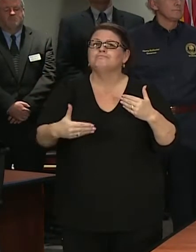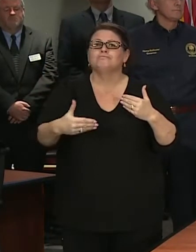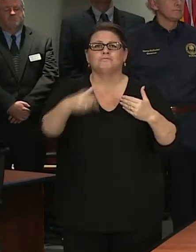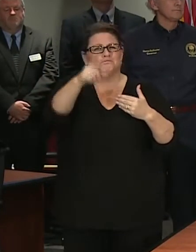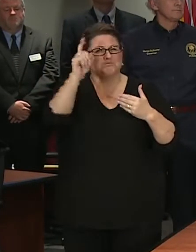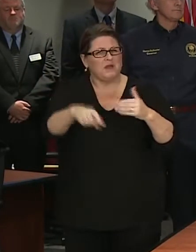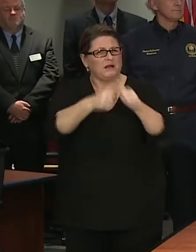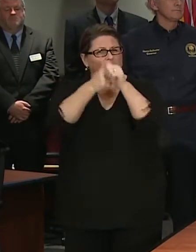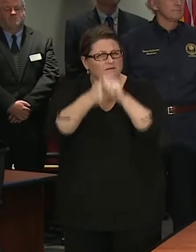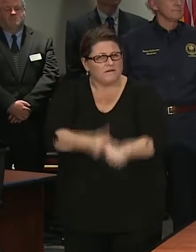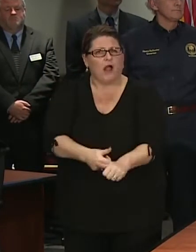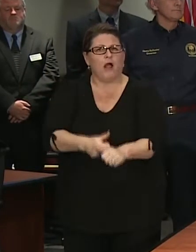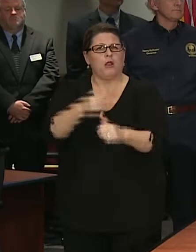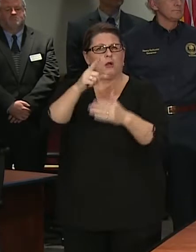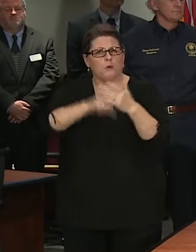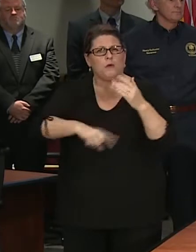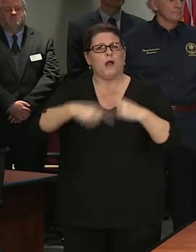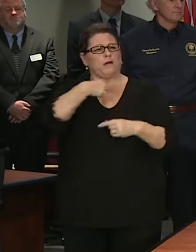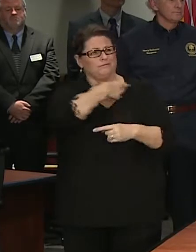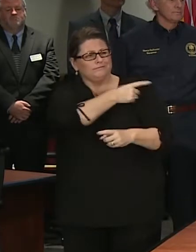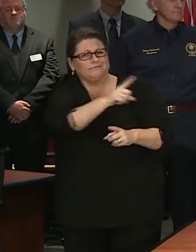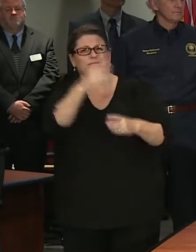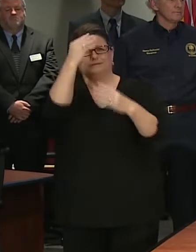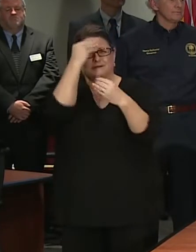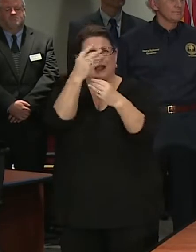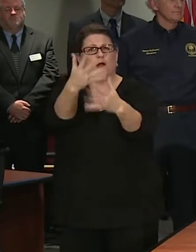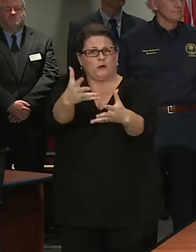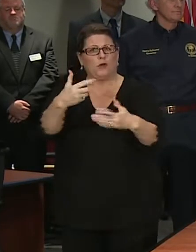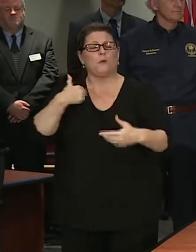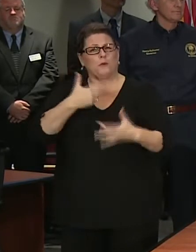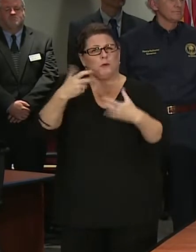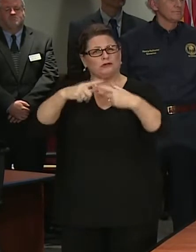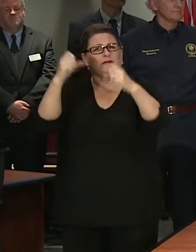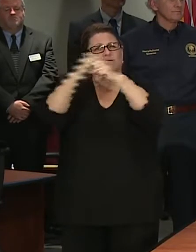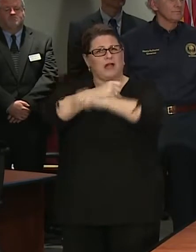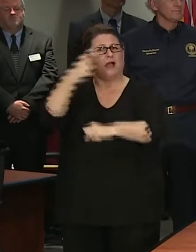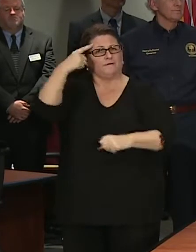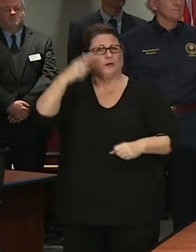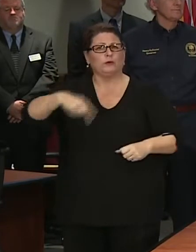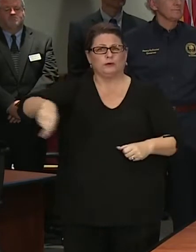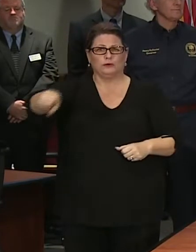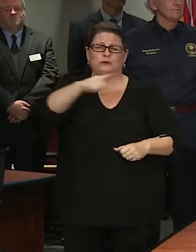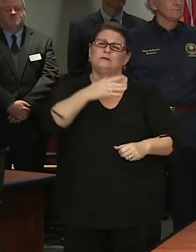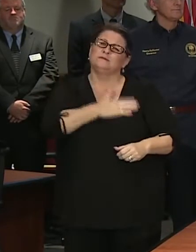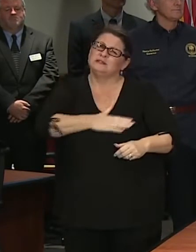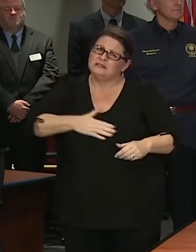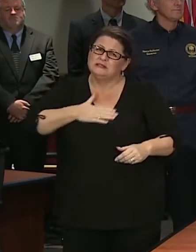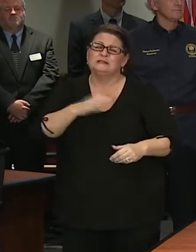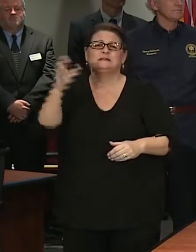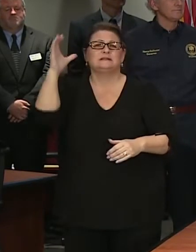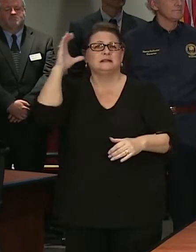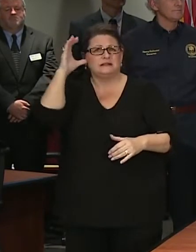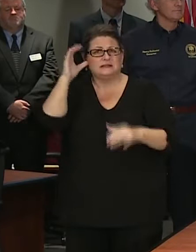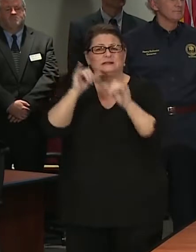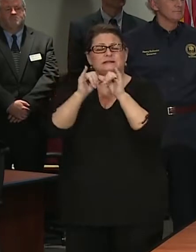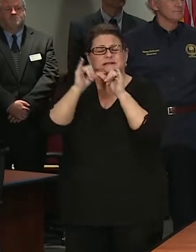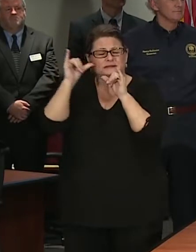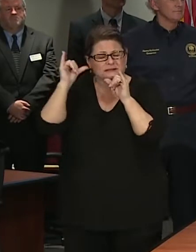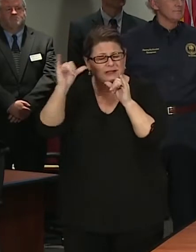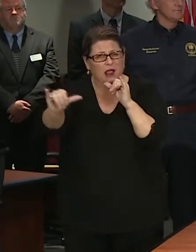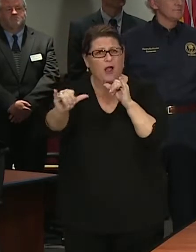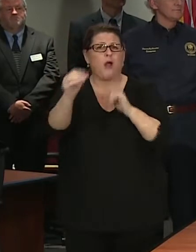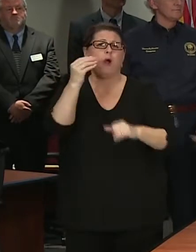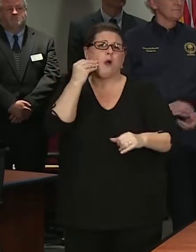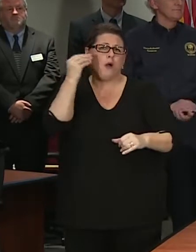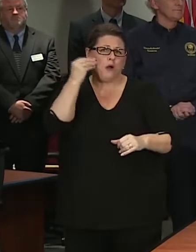professionals so that we can continue to fight on your behalf. Please do your part, stay at home, and limit close contact